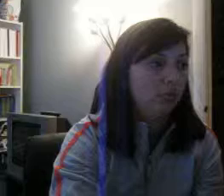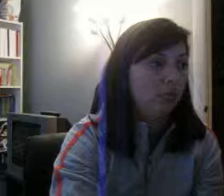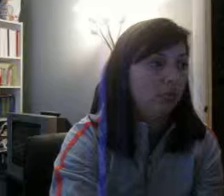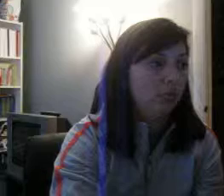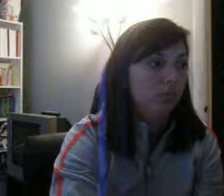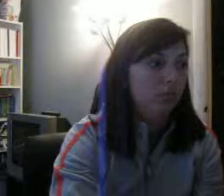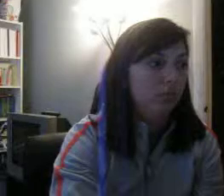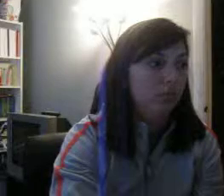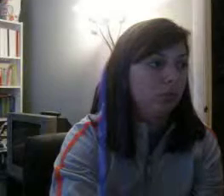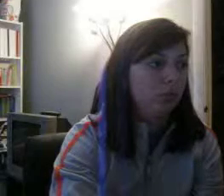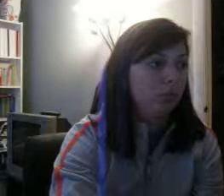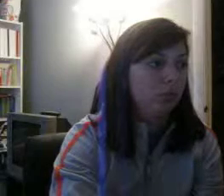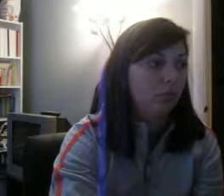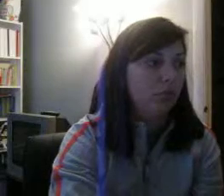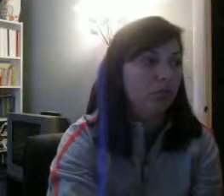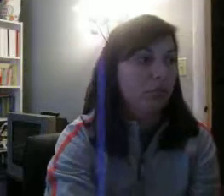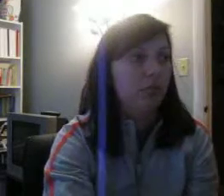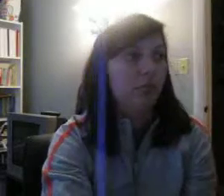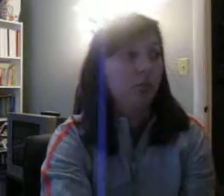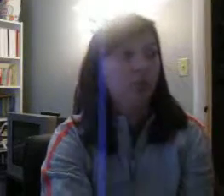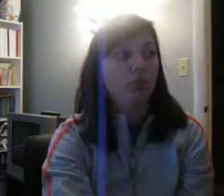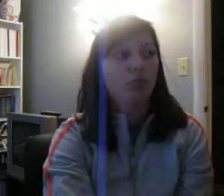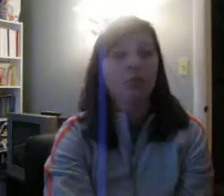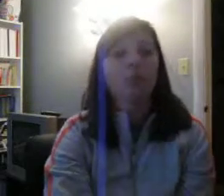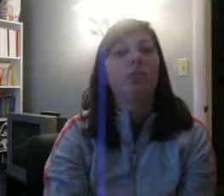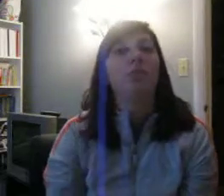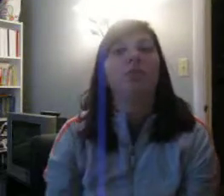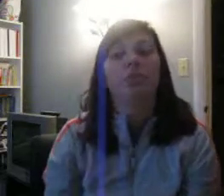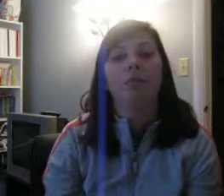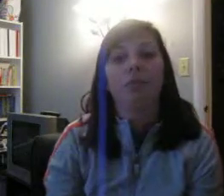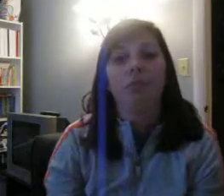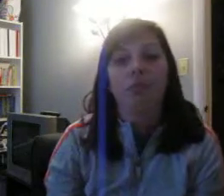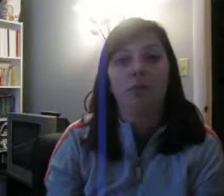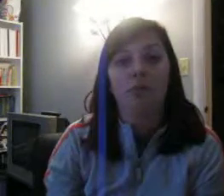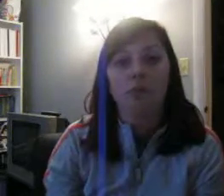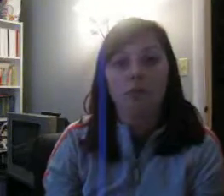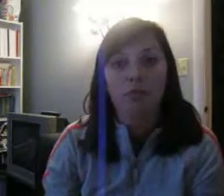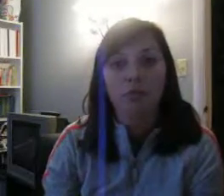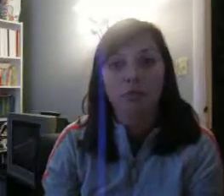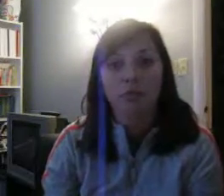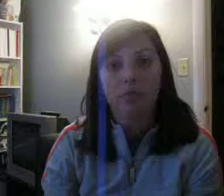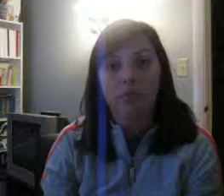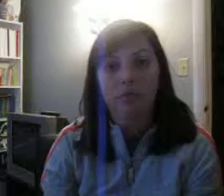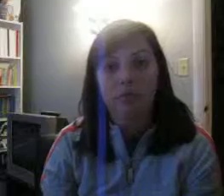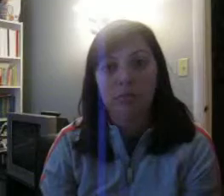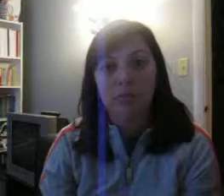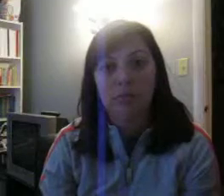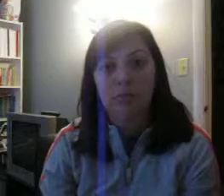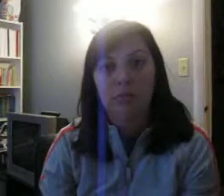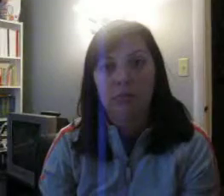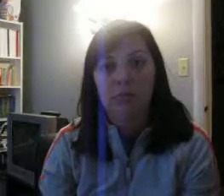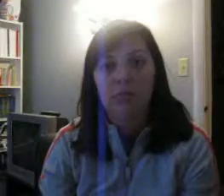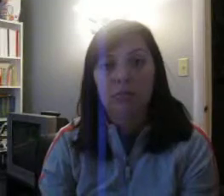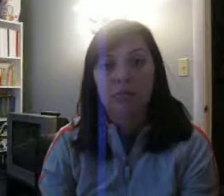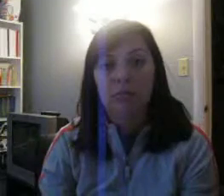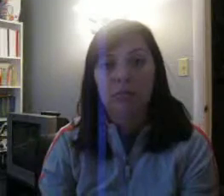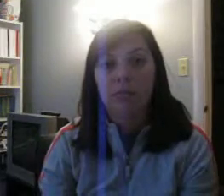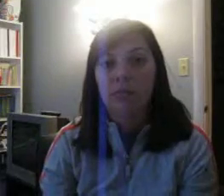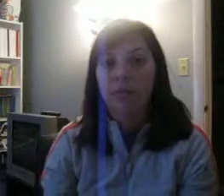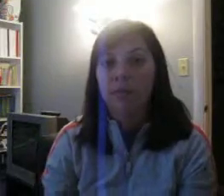started, I still have a chance waiting to be passed. But when they finally have time to read over my bill, they all